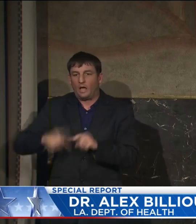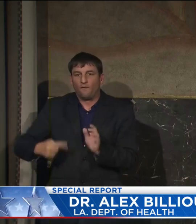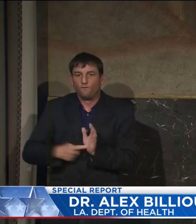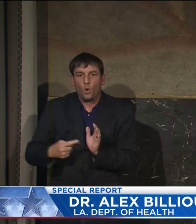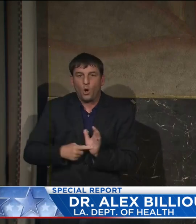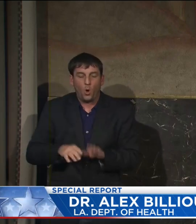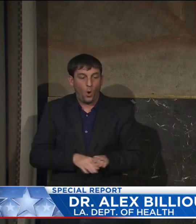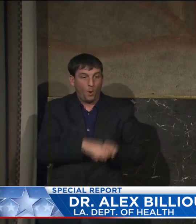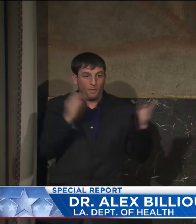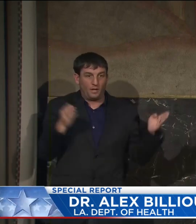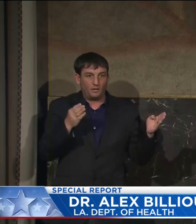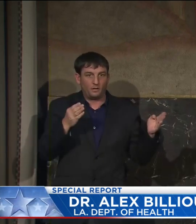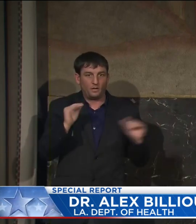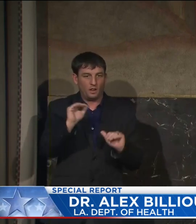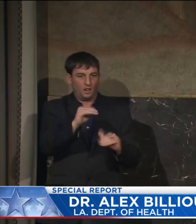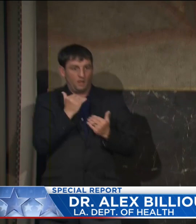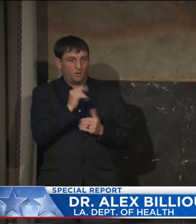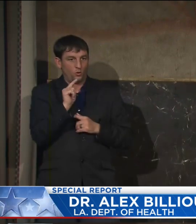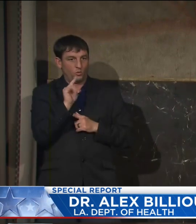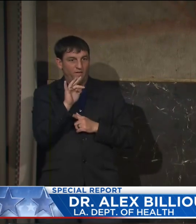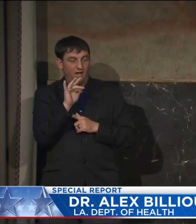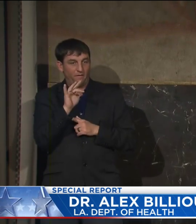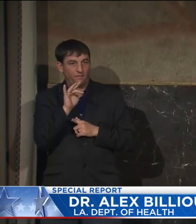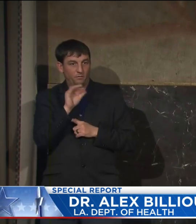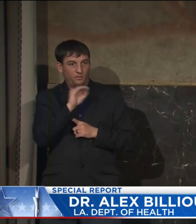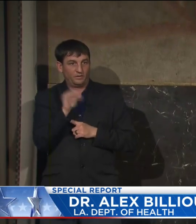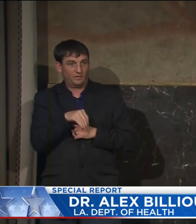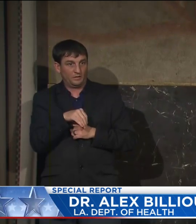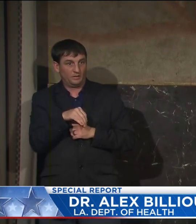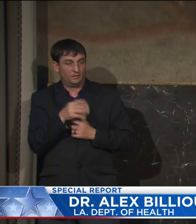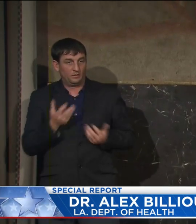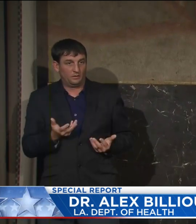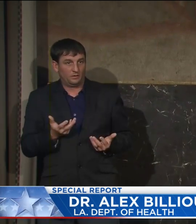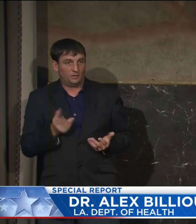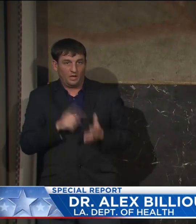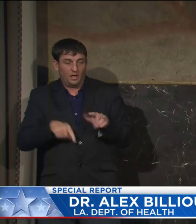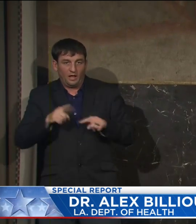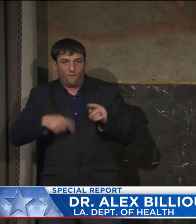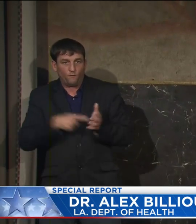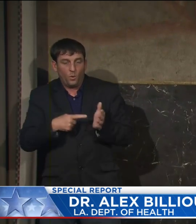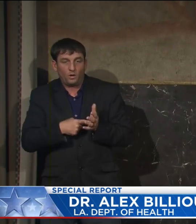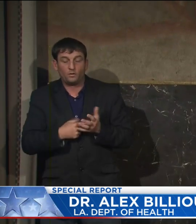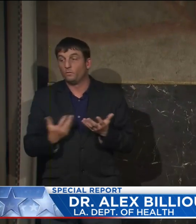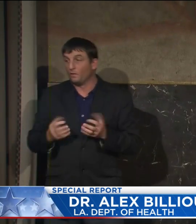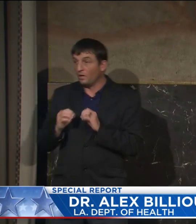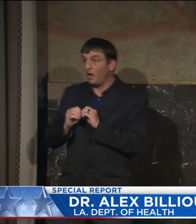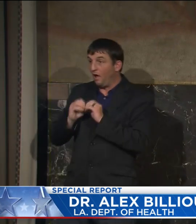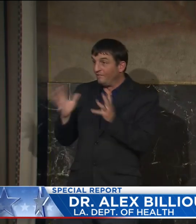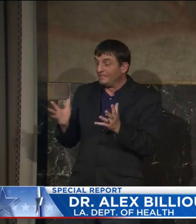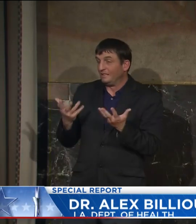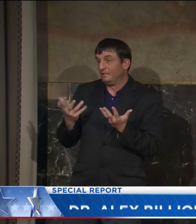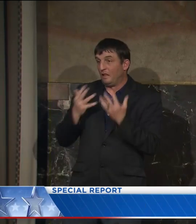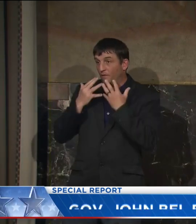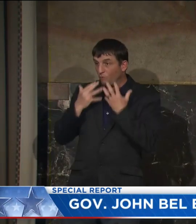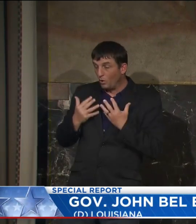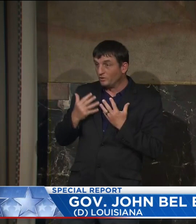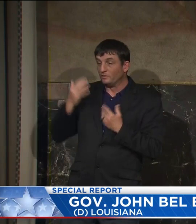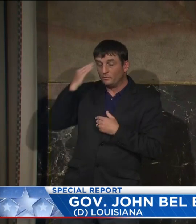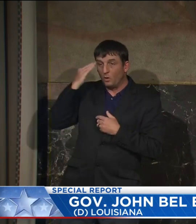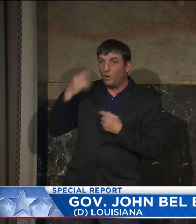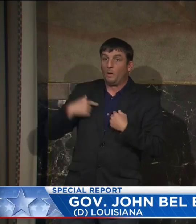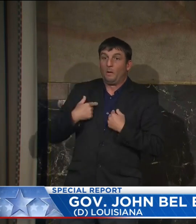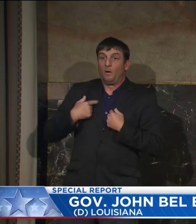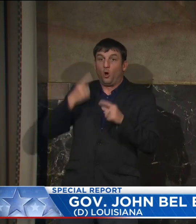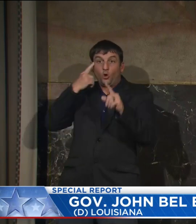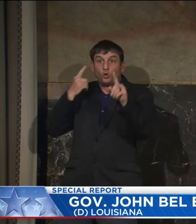to reopen if that's all the space they're going to have. Yeah, well, that's obviously unfortunate, and the goal isn't to keep them